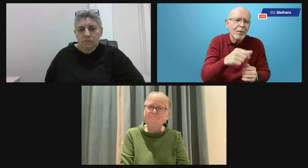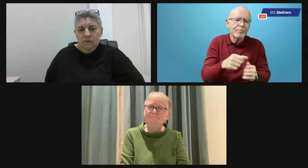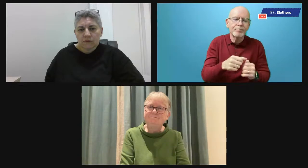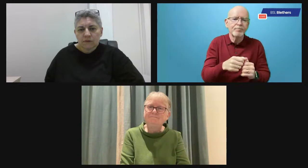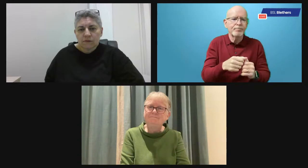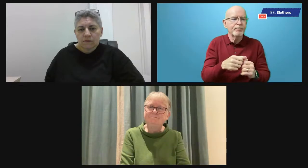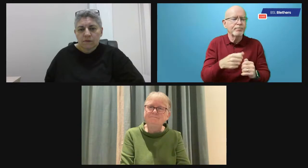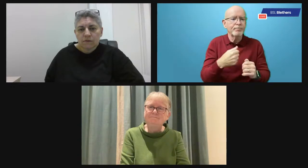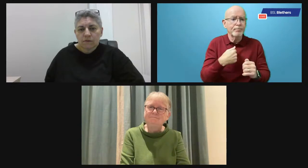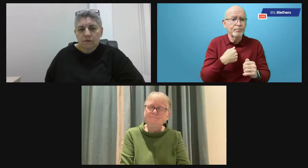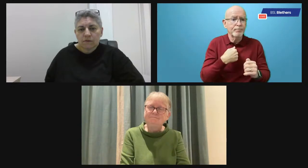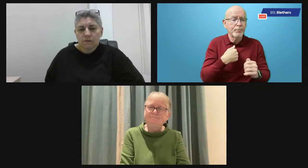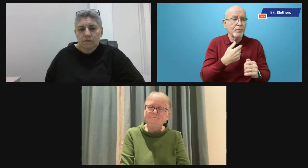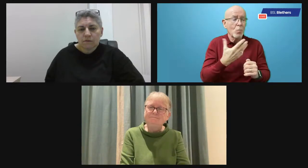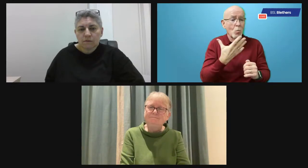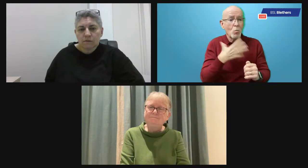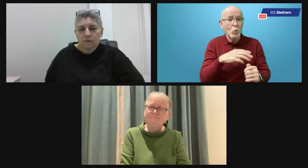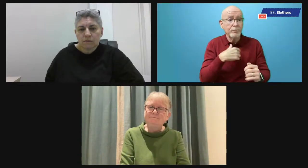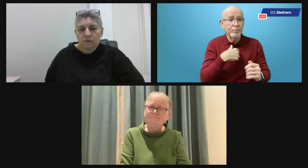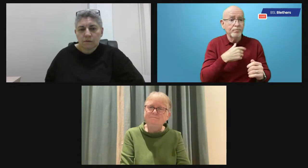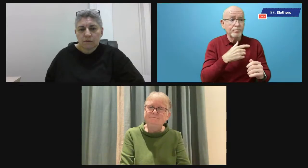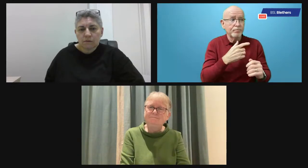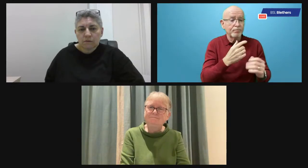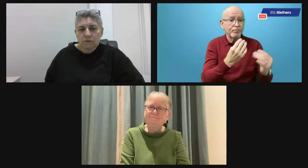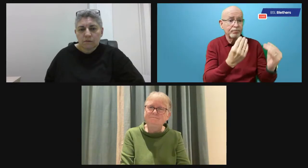there. So, for example,